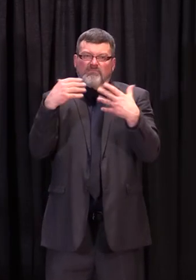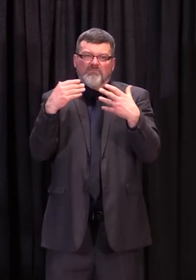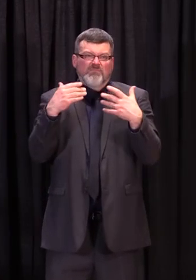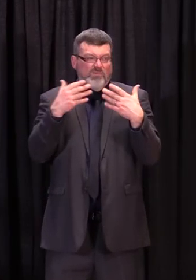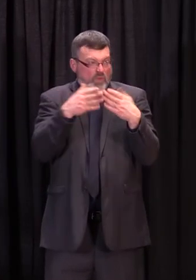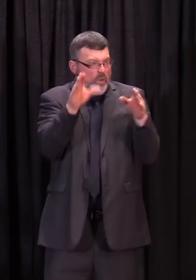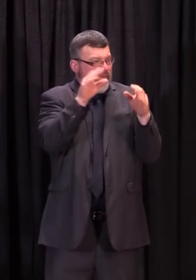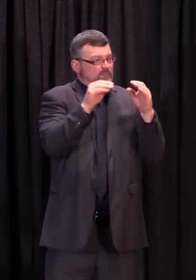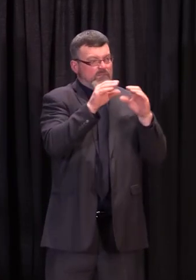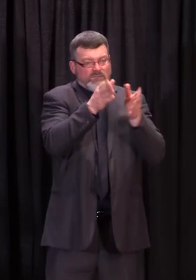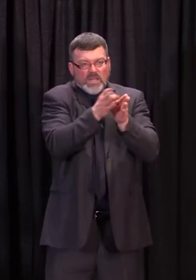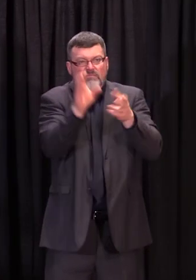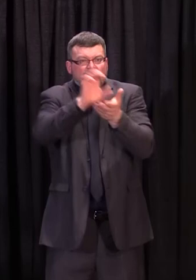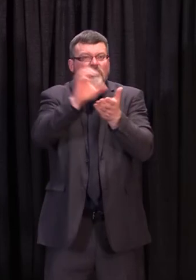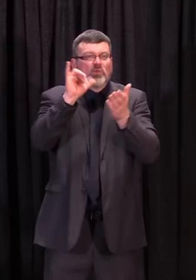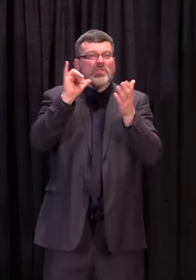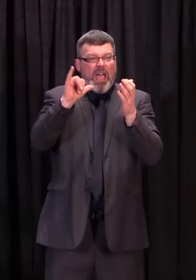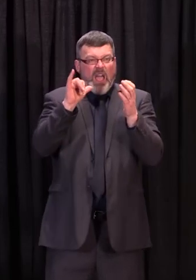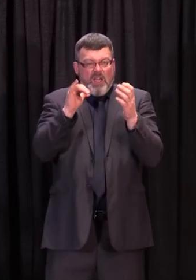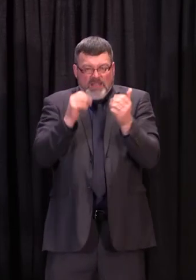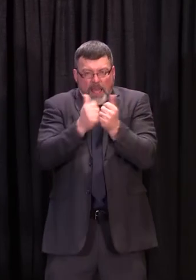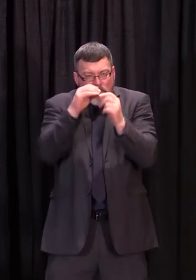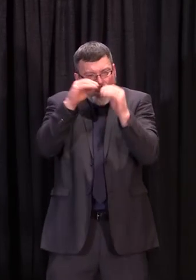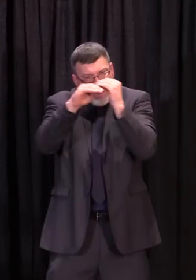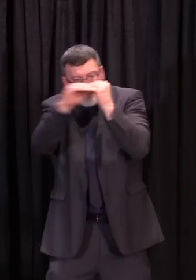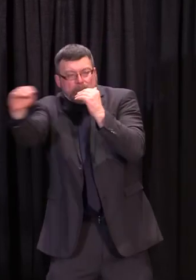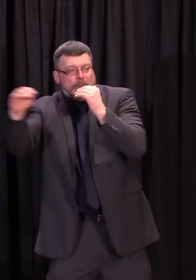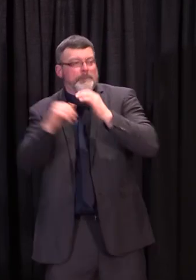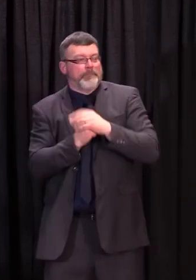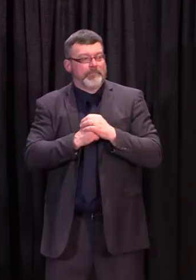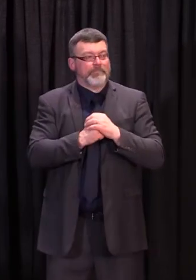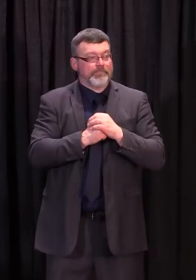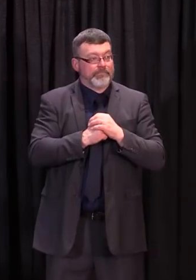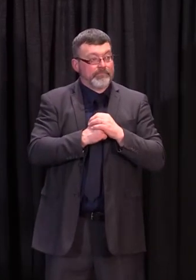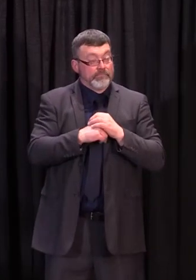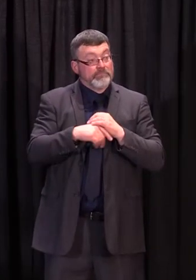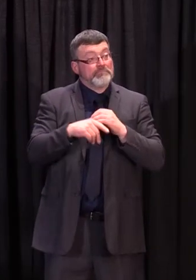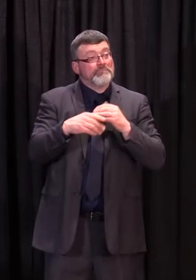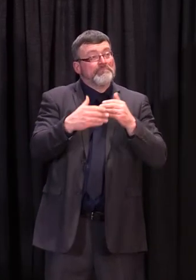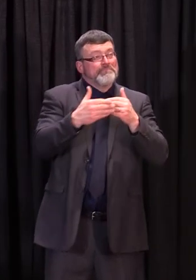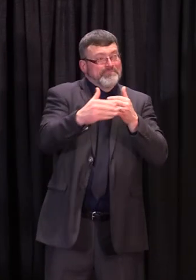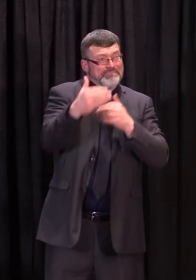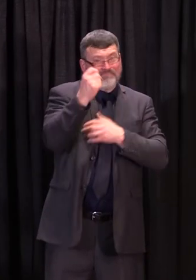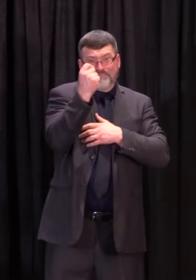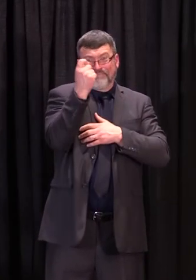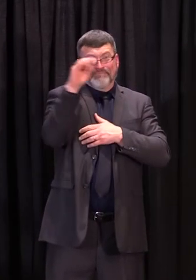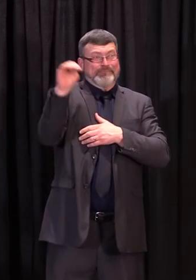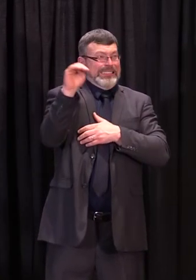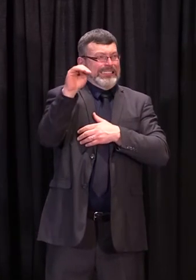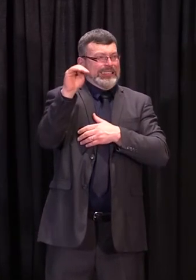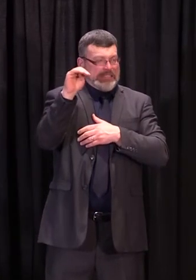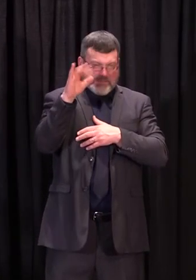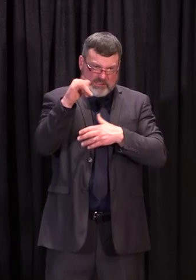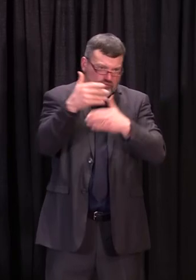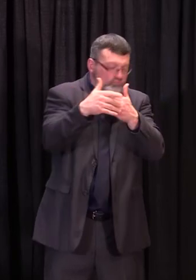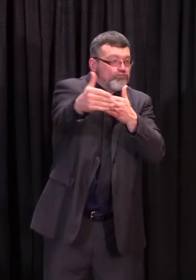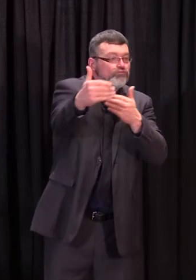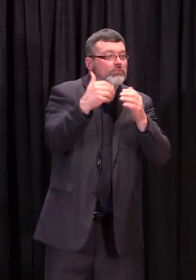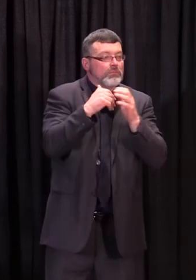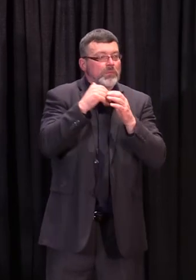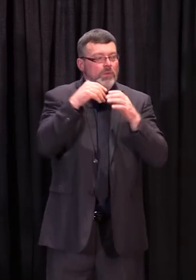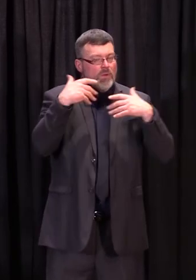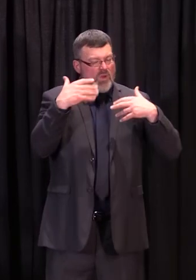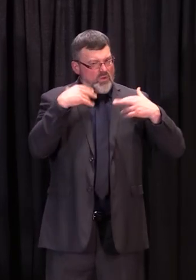service. And with $11 million over 3 years, we can create a more rational system of